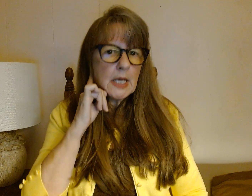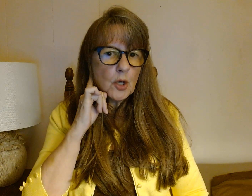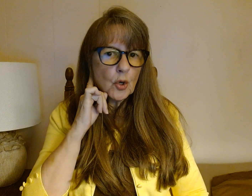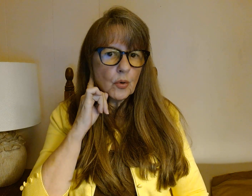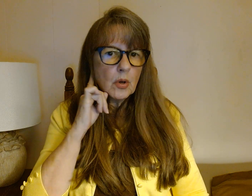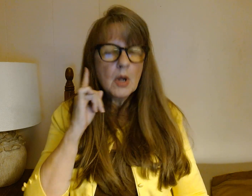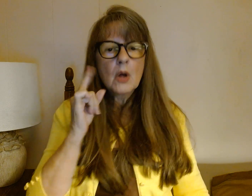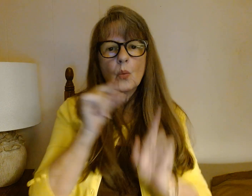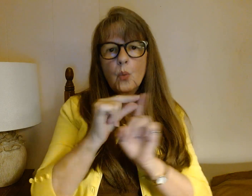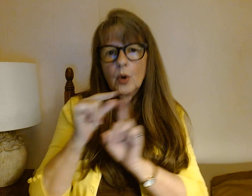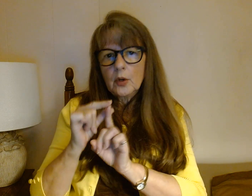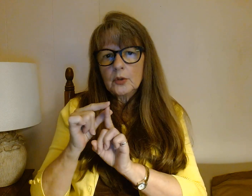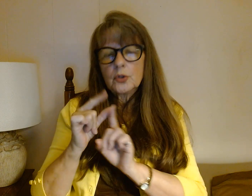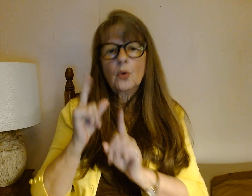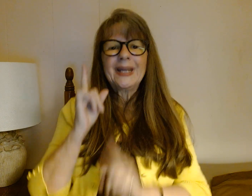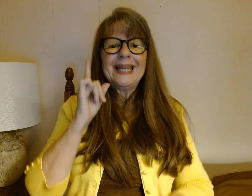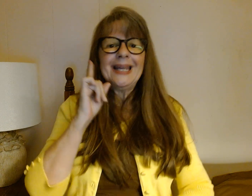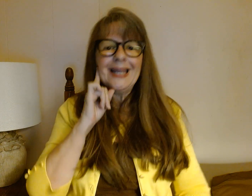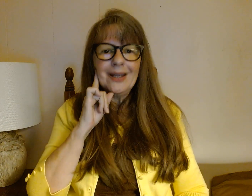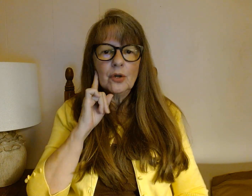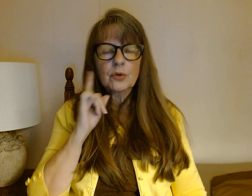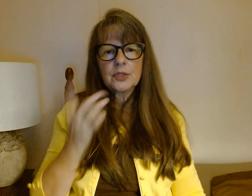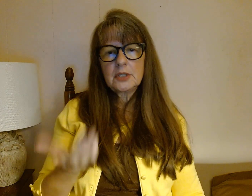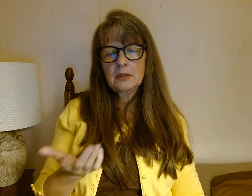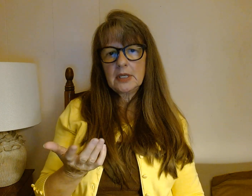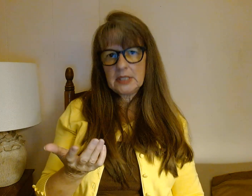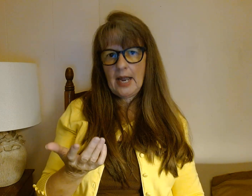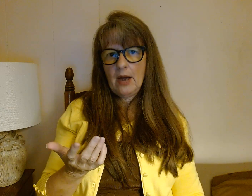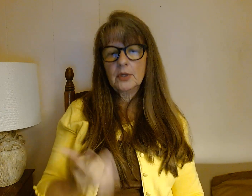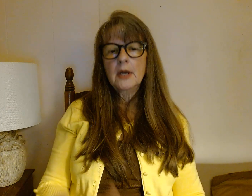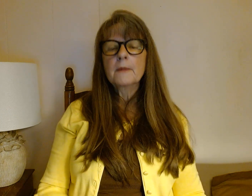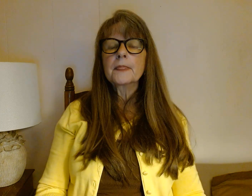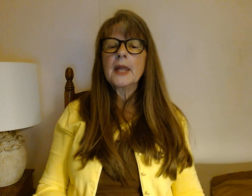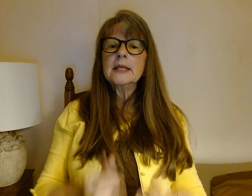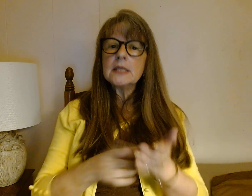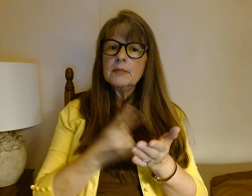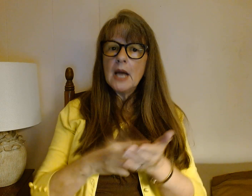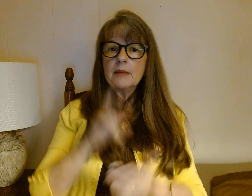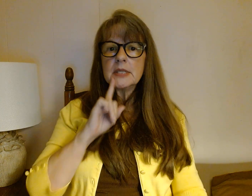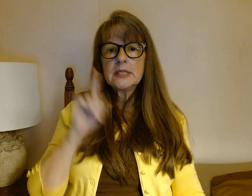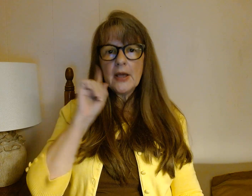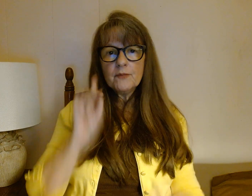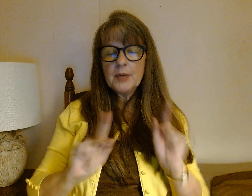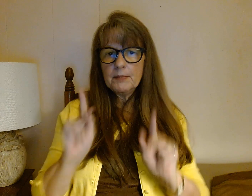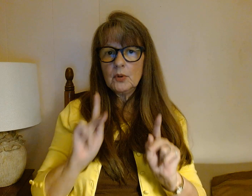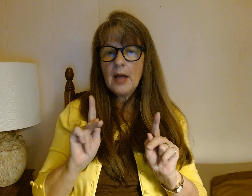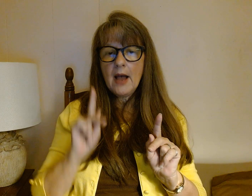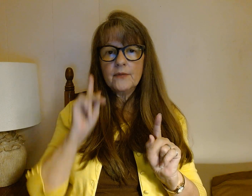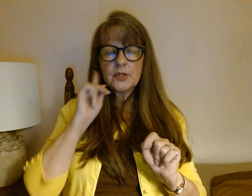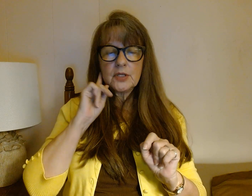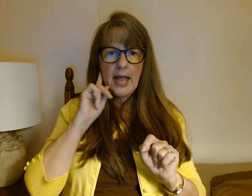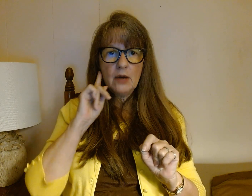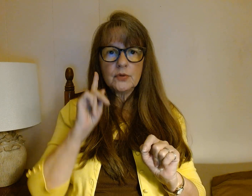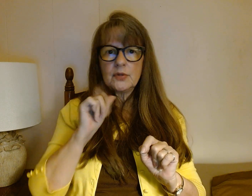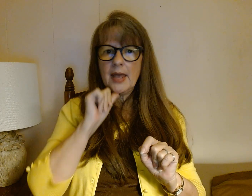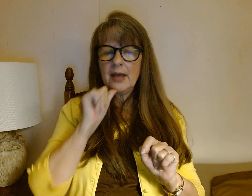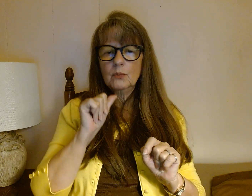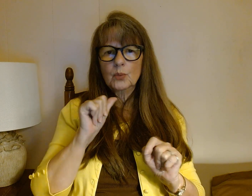hear words or hear a sound. And sometimes deaf people have sounds that we're just